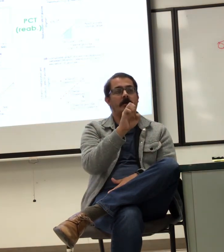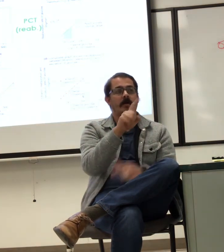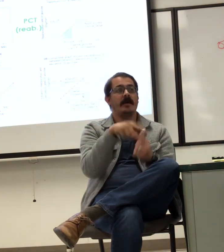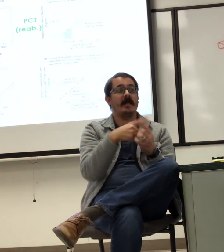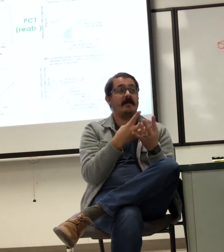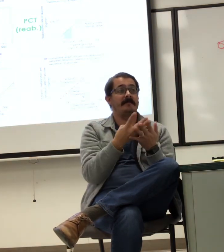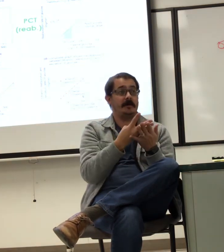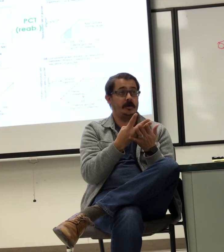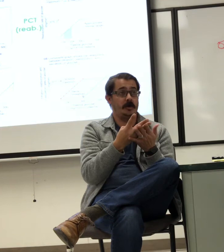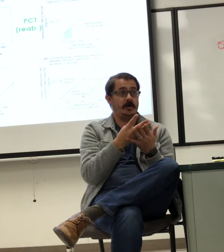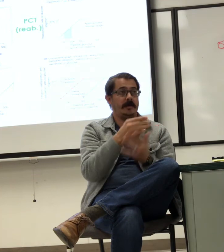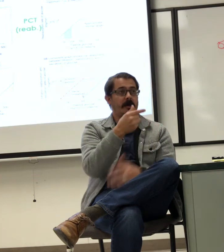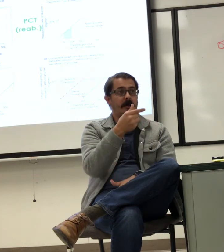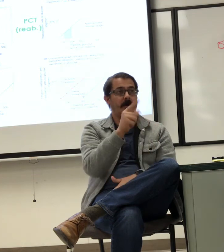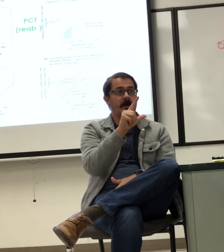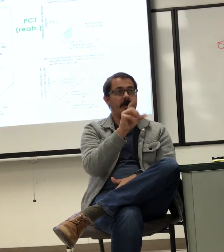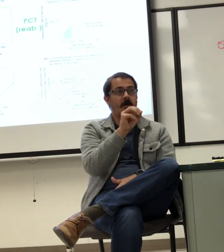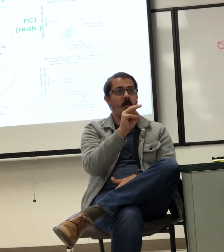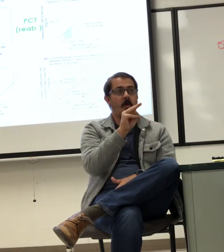right?